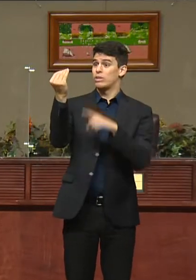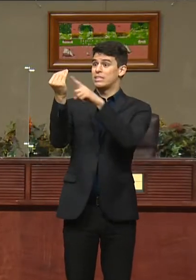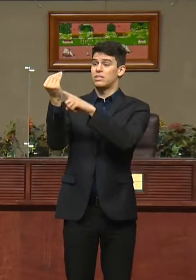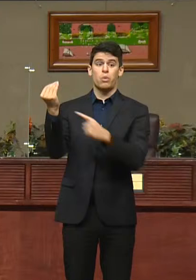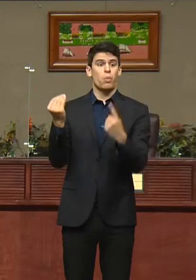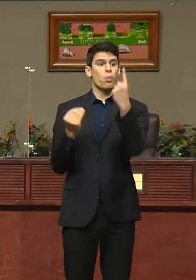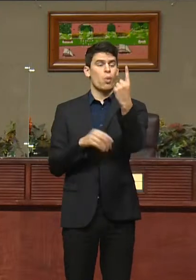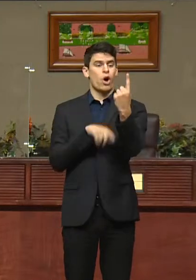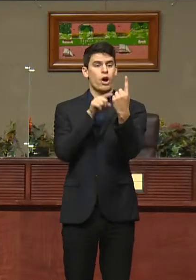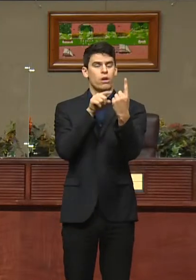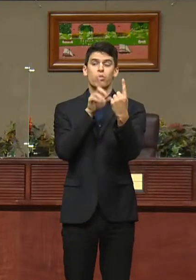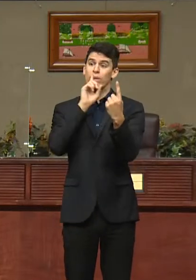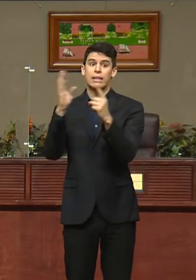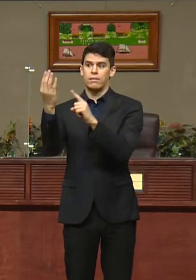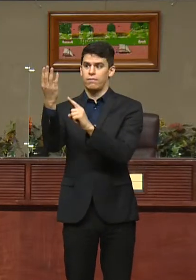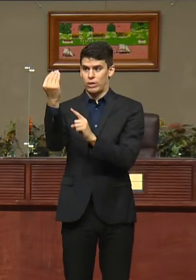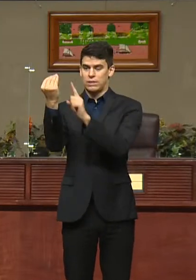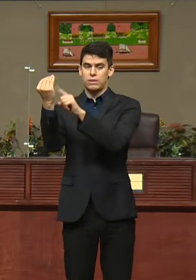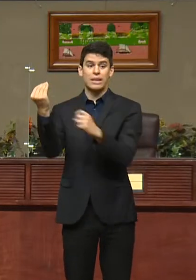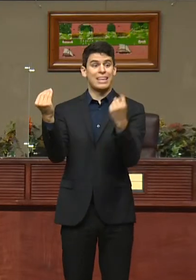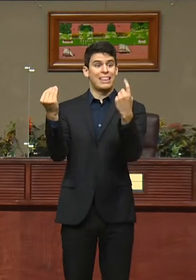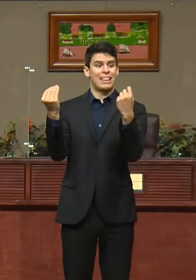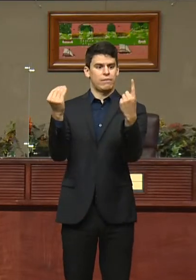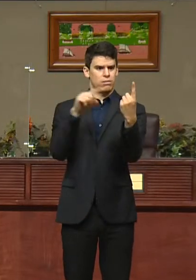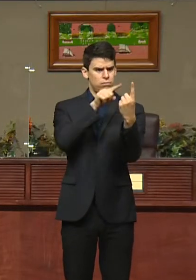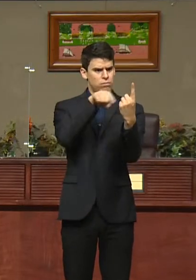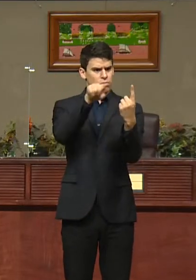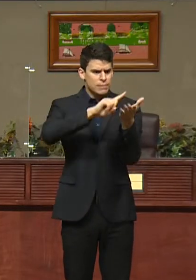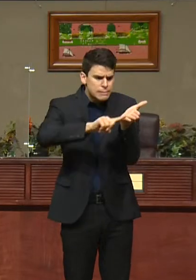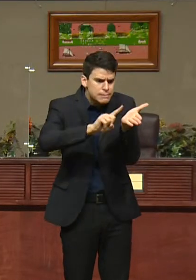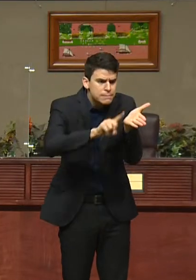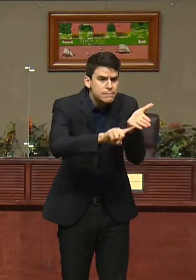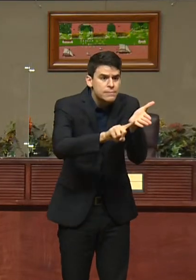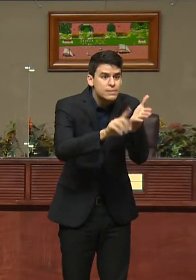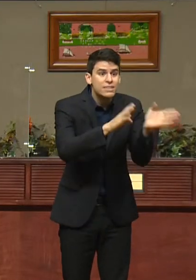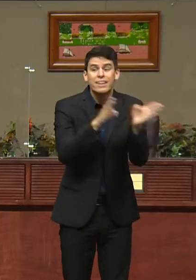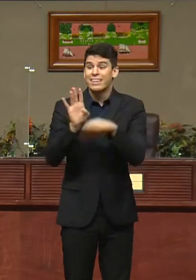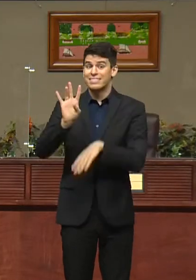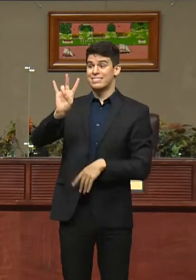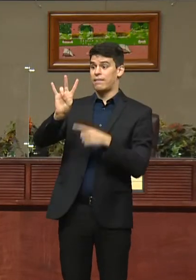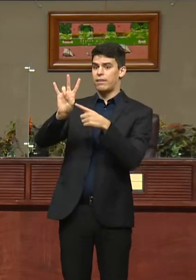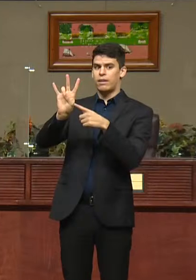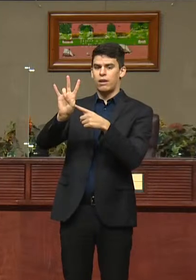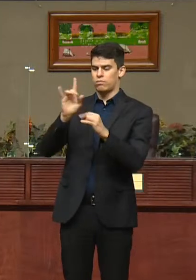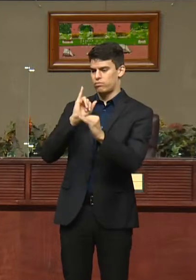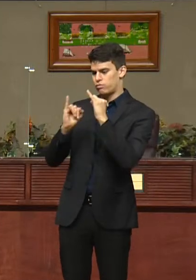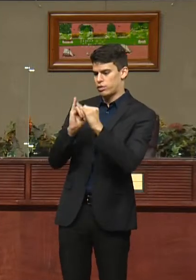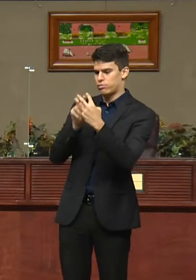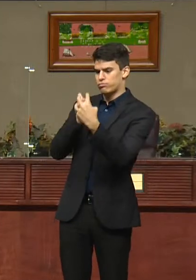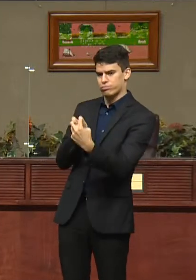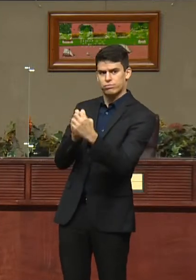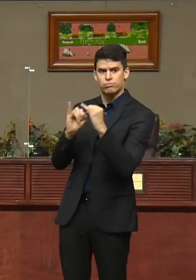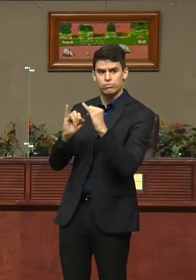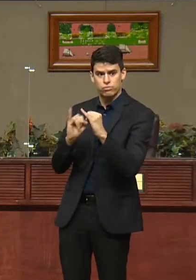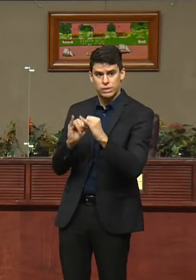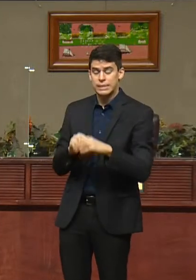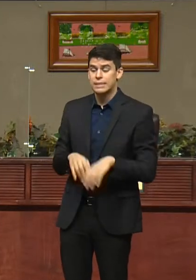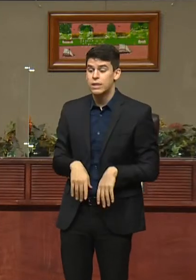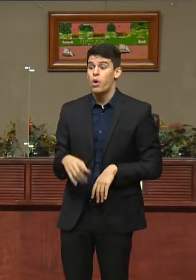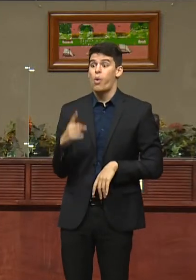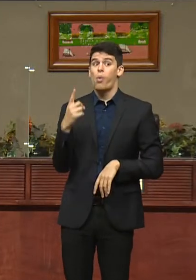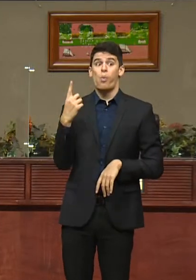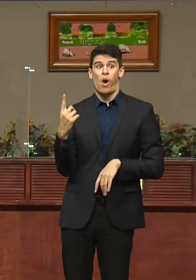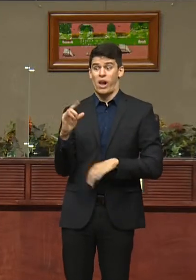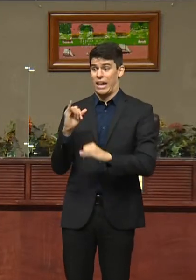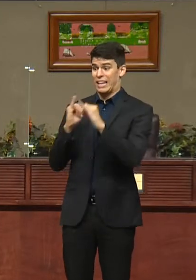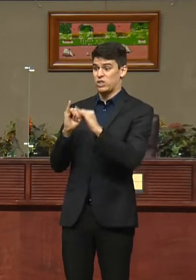cases, 11 were investigated and 7 were interviewed. Of the interview, 1